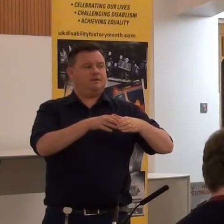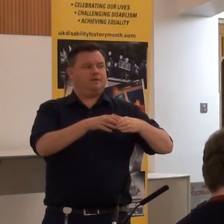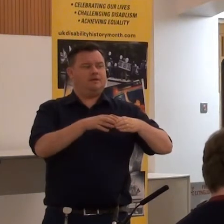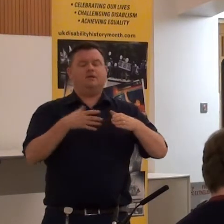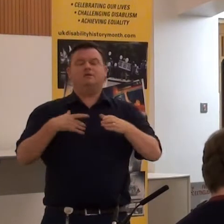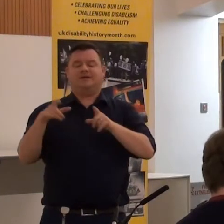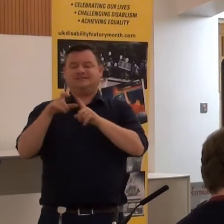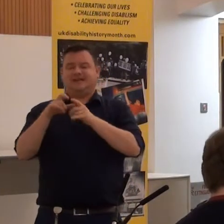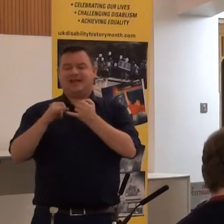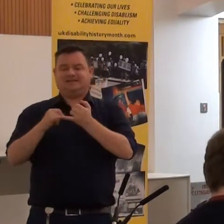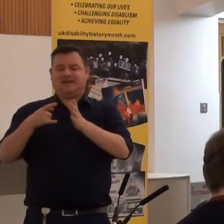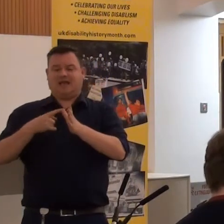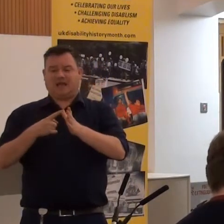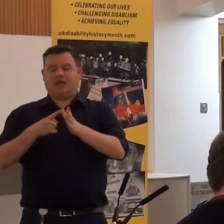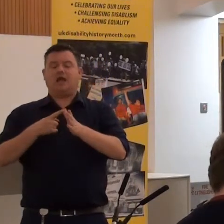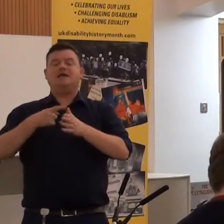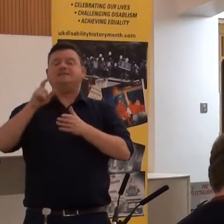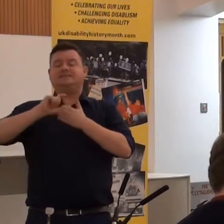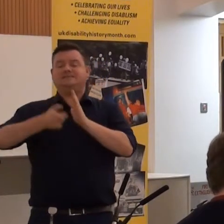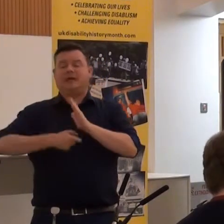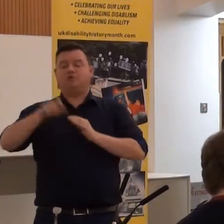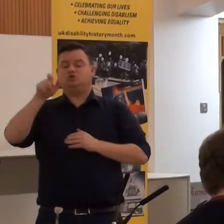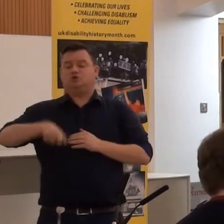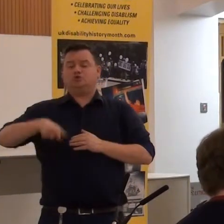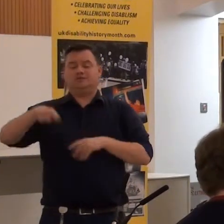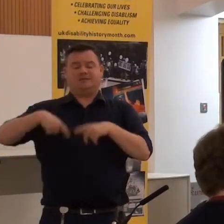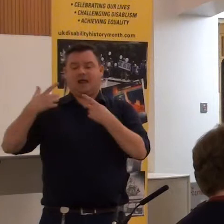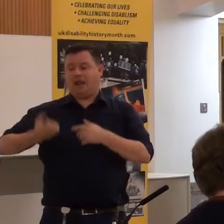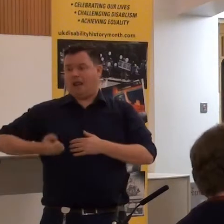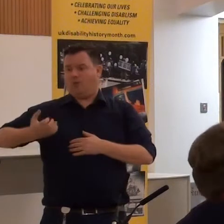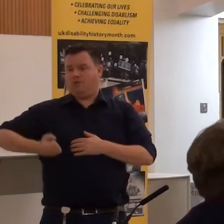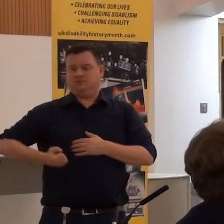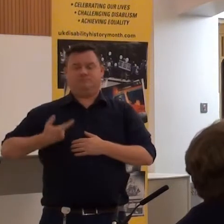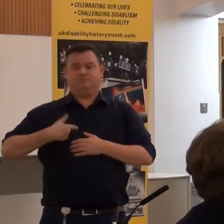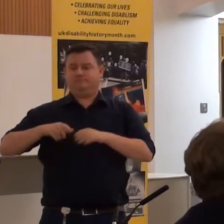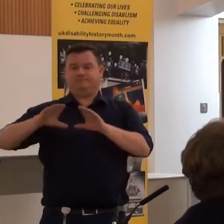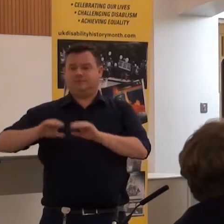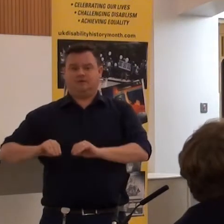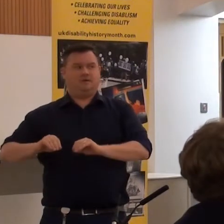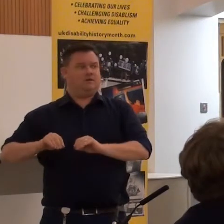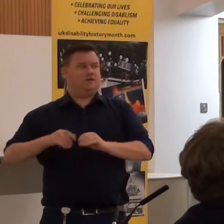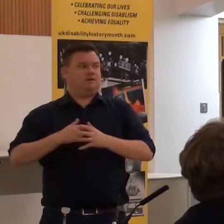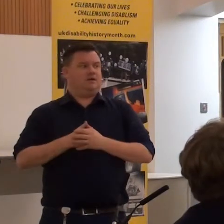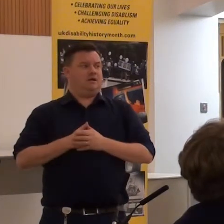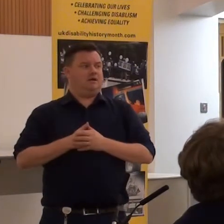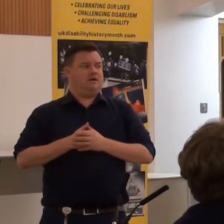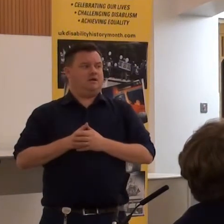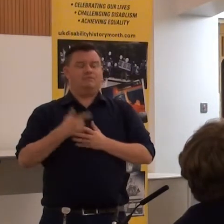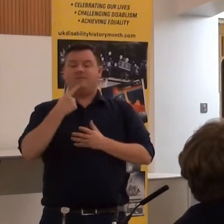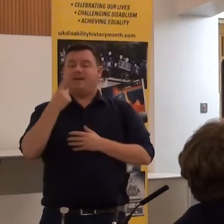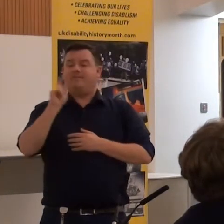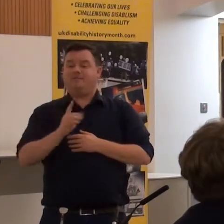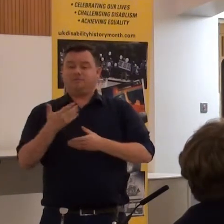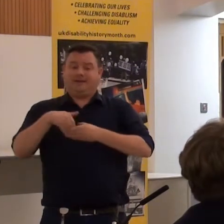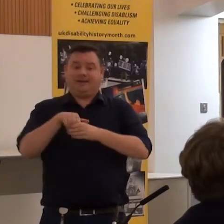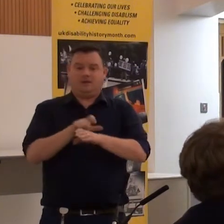in DSA, disabled students' allowance, of preventing certain people from getting into higher education to become budding artists, to